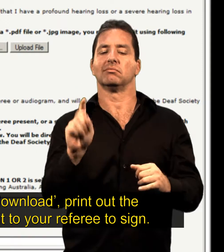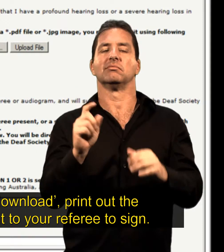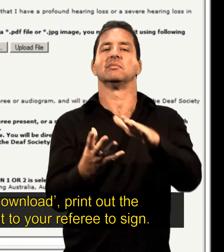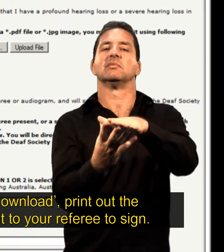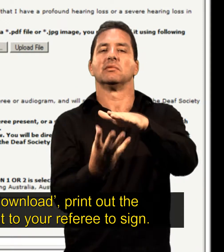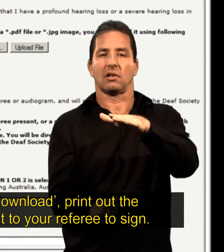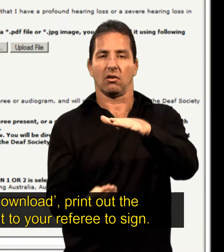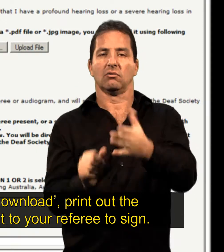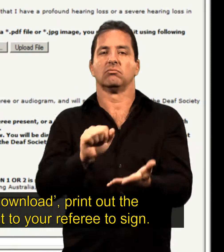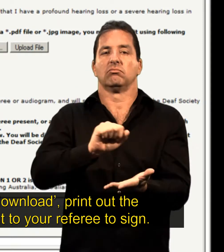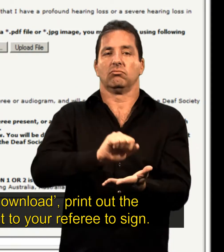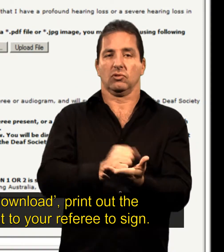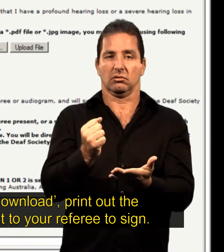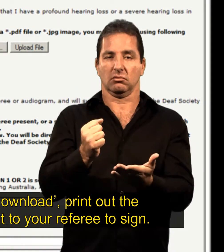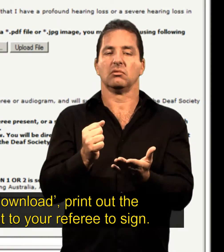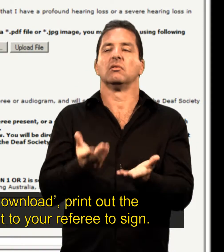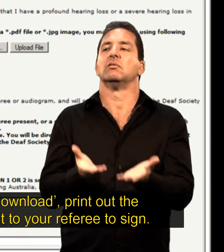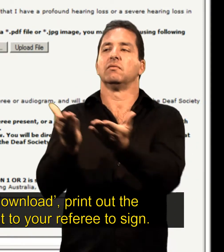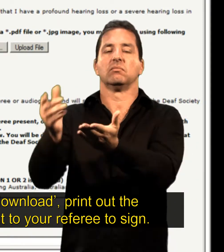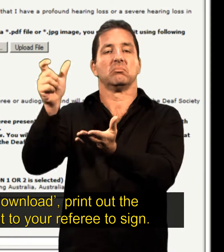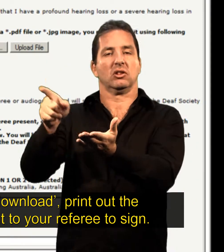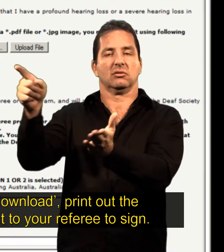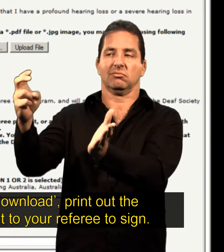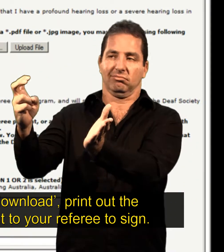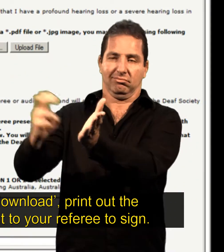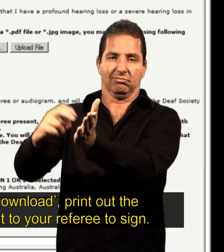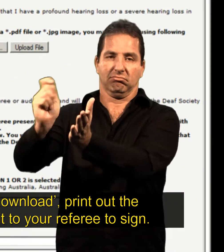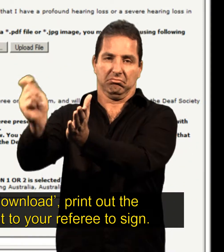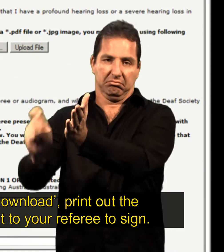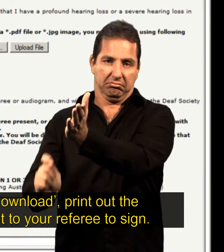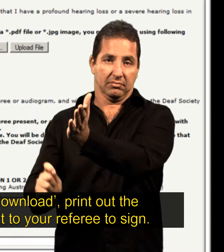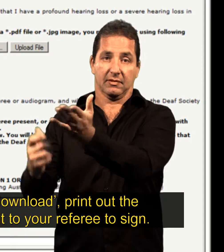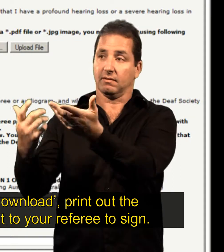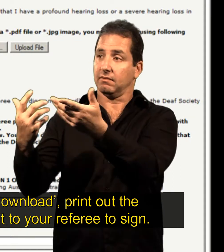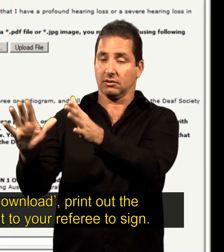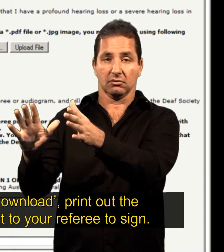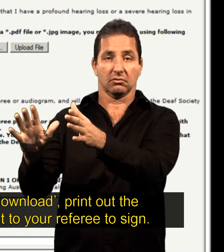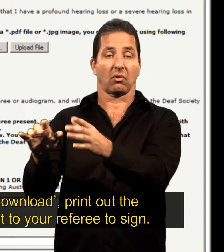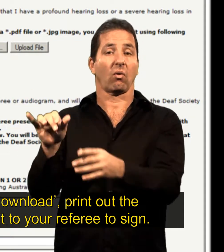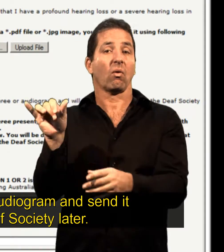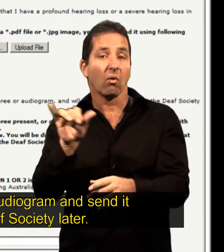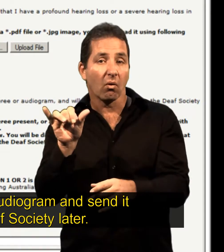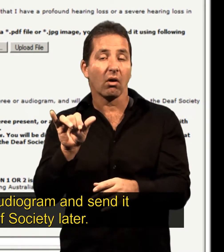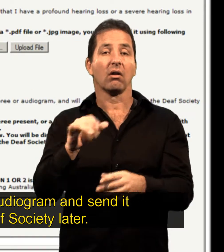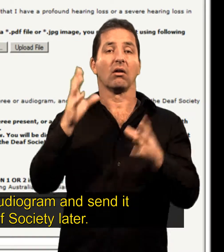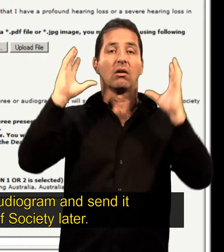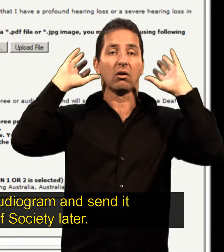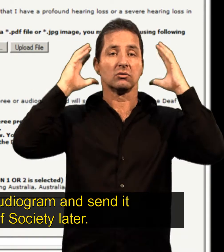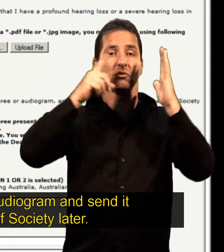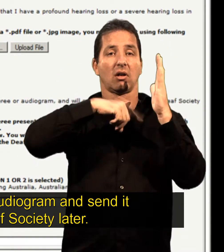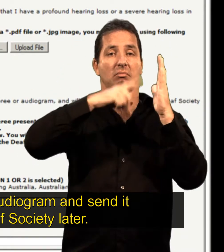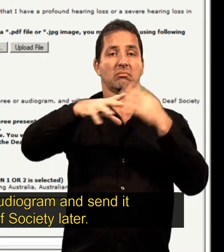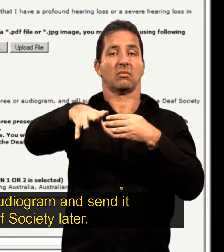At the end, click Download, print out the document, and give it to your referee to sign. Or attach